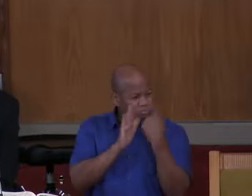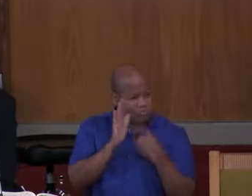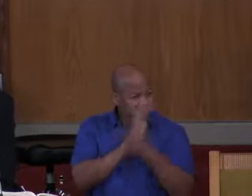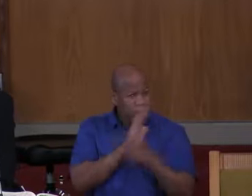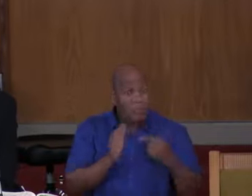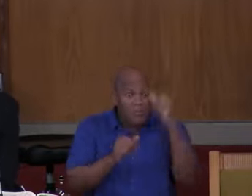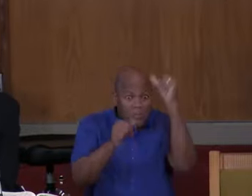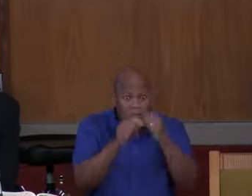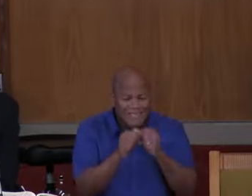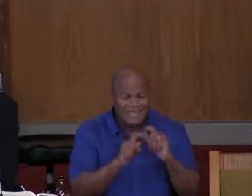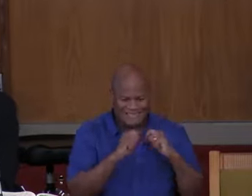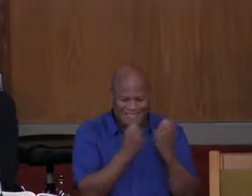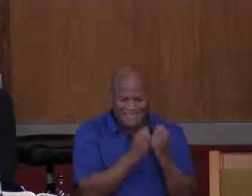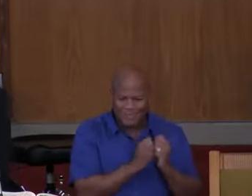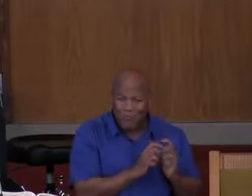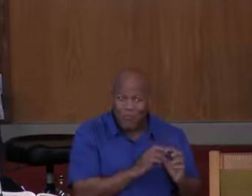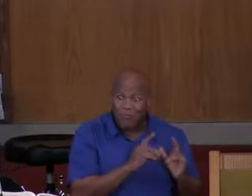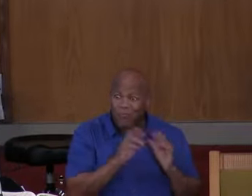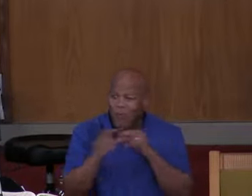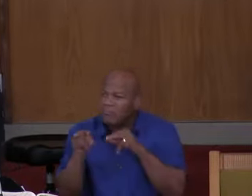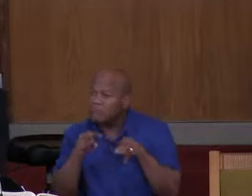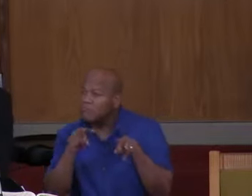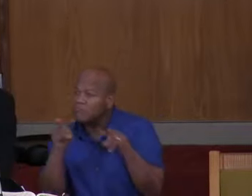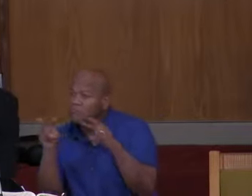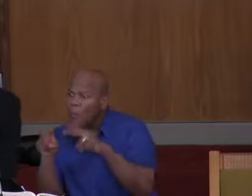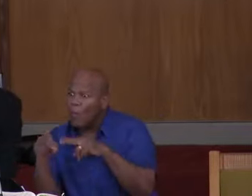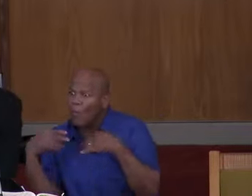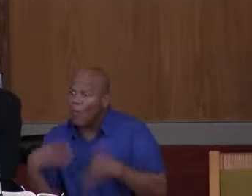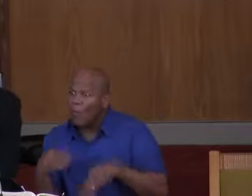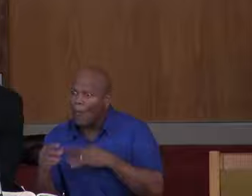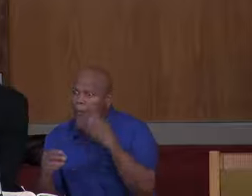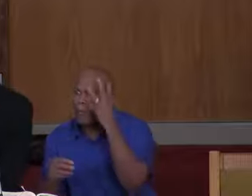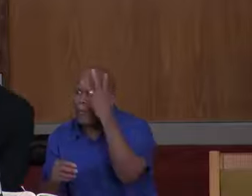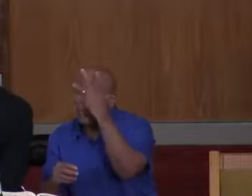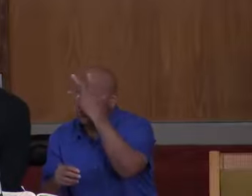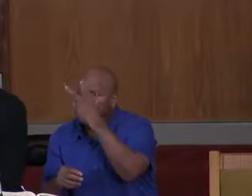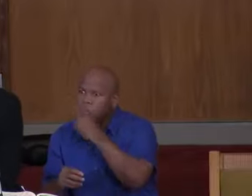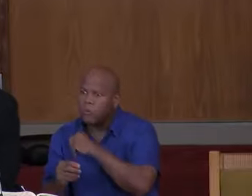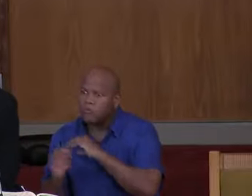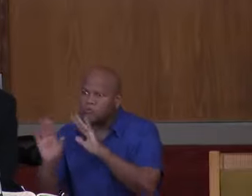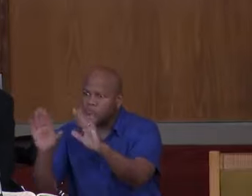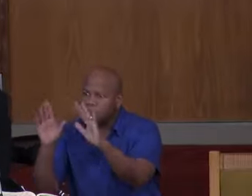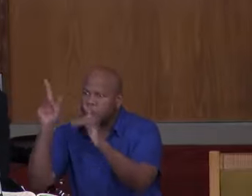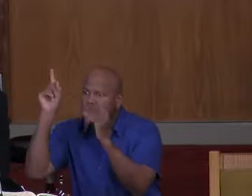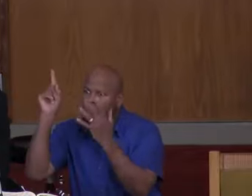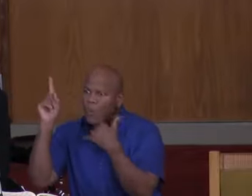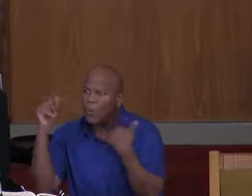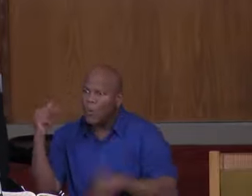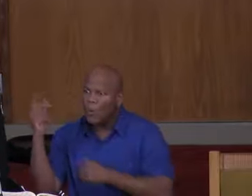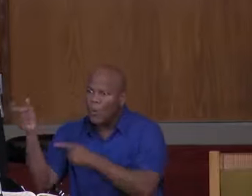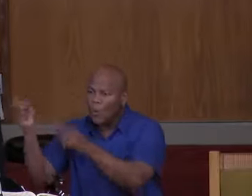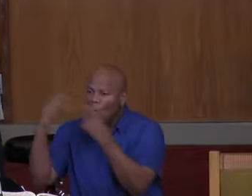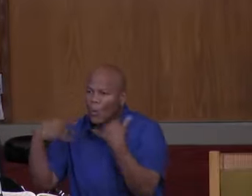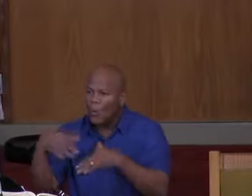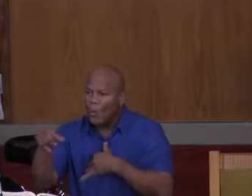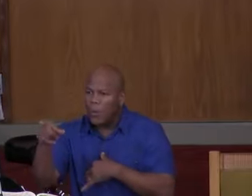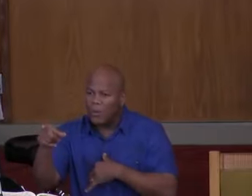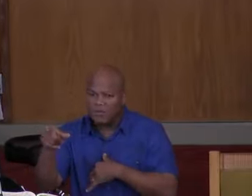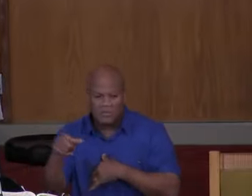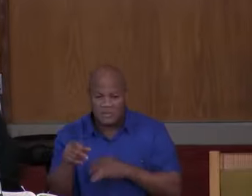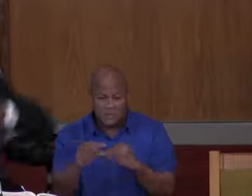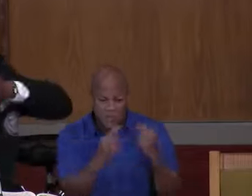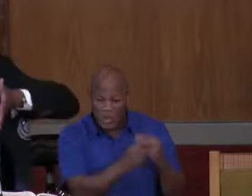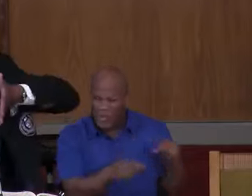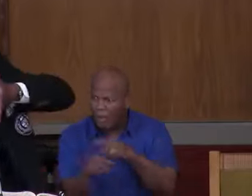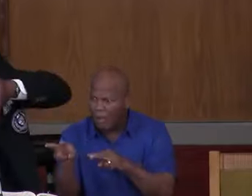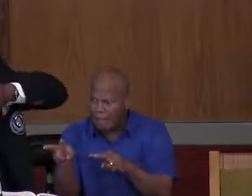team. They conspired to say, Lou, this is too much. But he kept his faith. They waited. He waited under pressure. When everybody else voted one